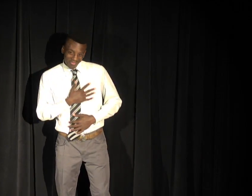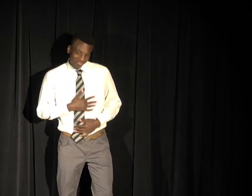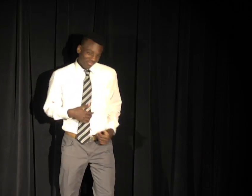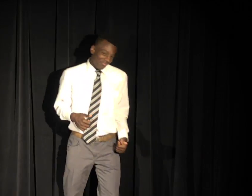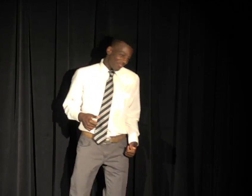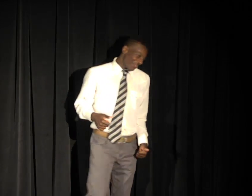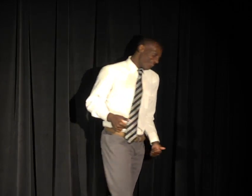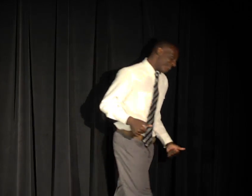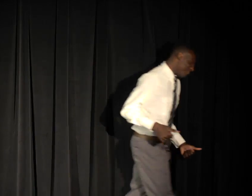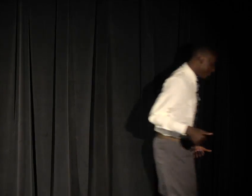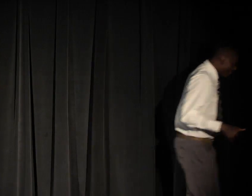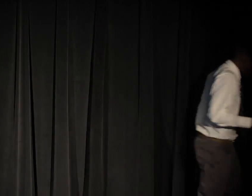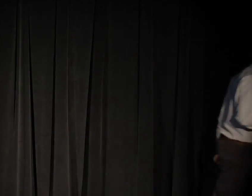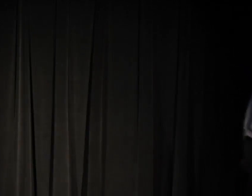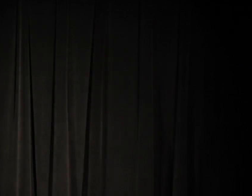I hope you enjoy it.